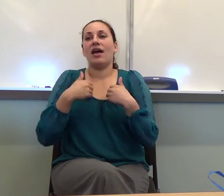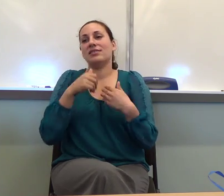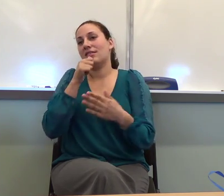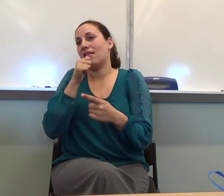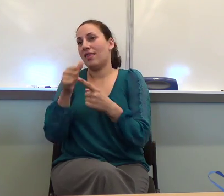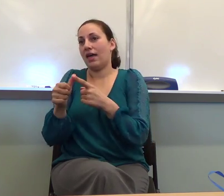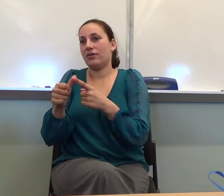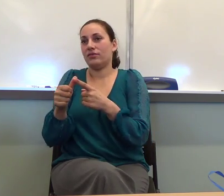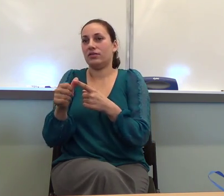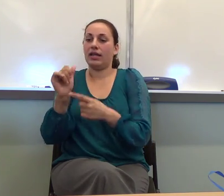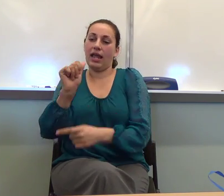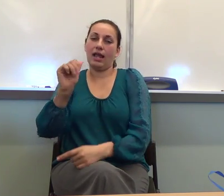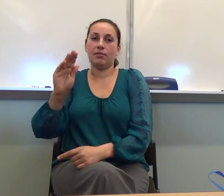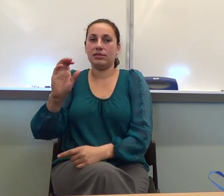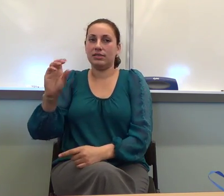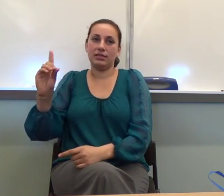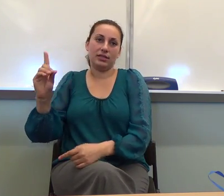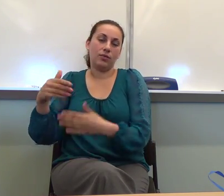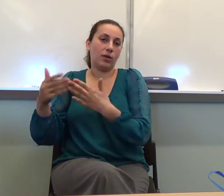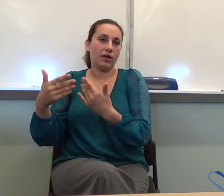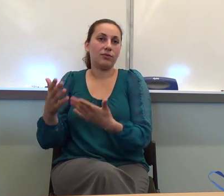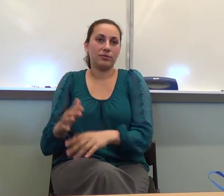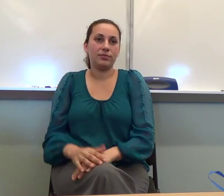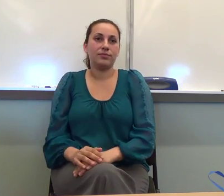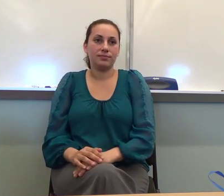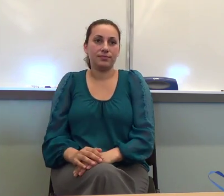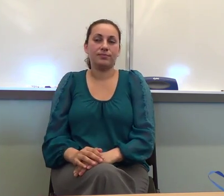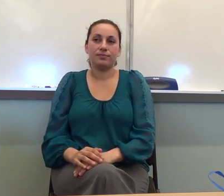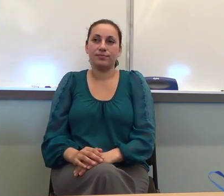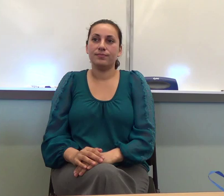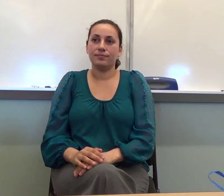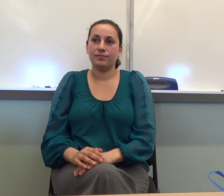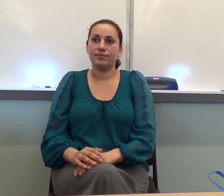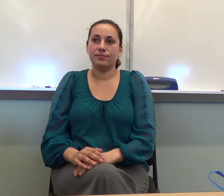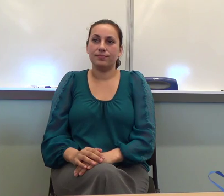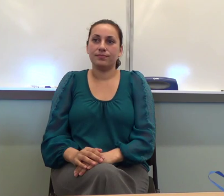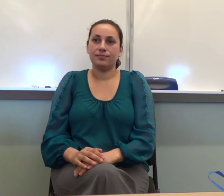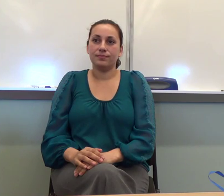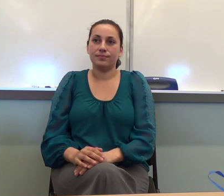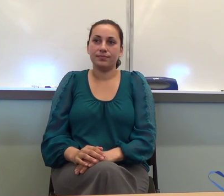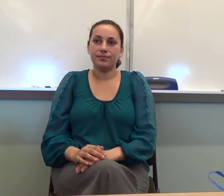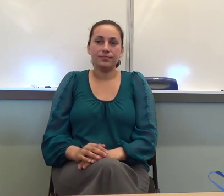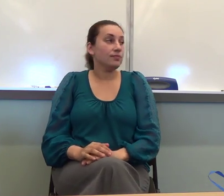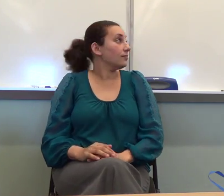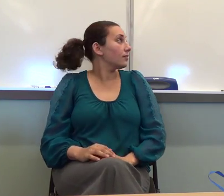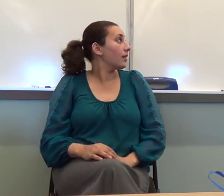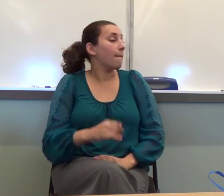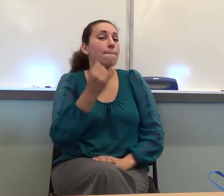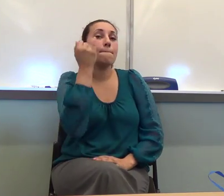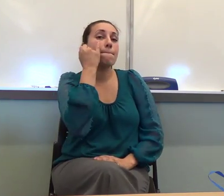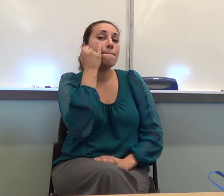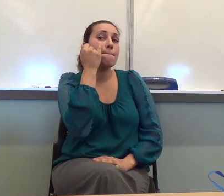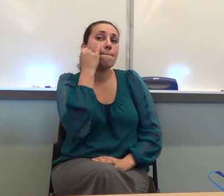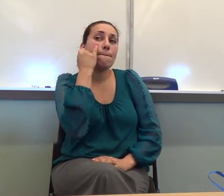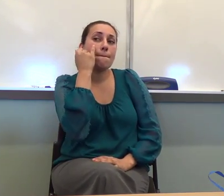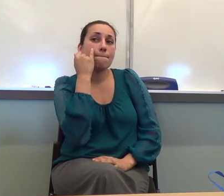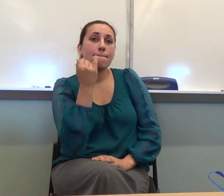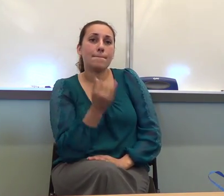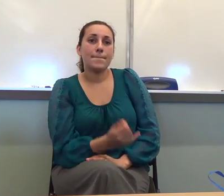of the book so you can see it in the book. Suppose we looked at something like this.